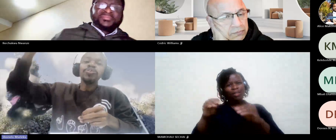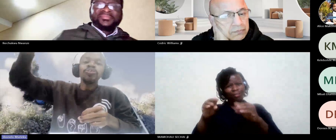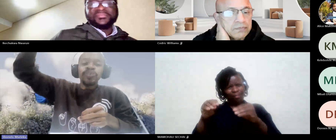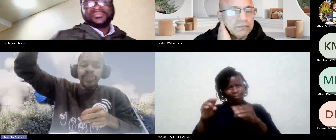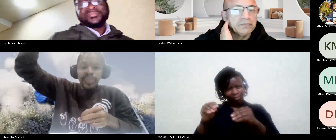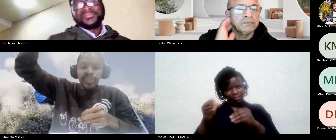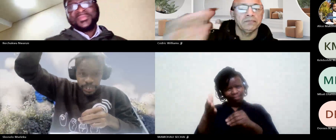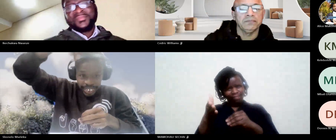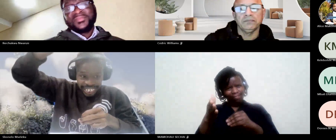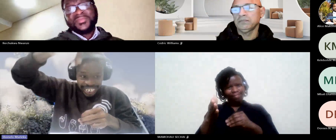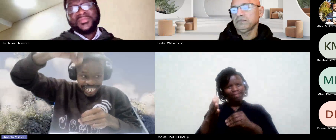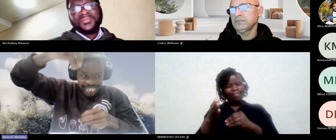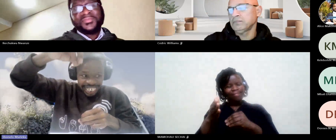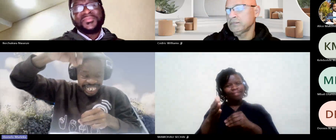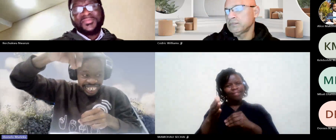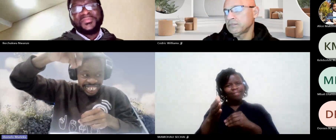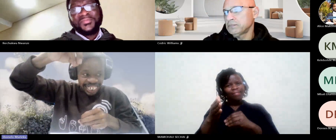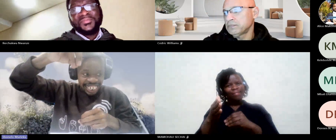to